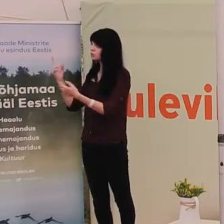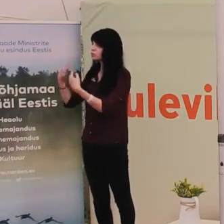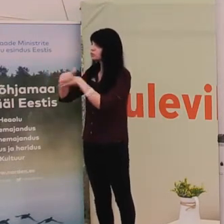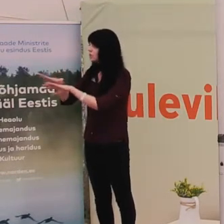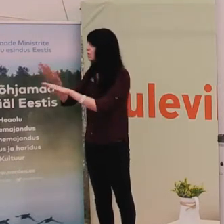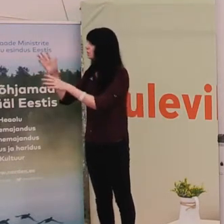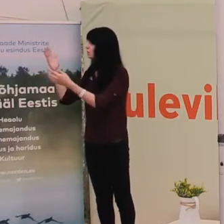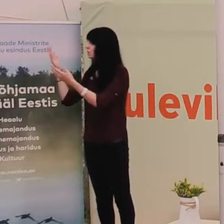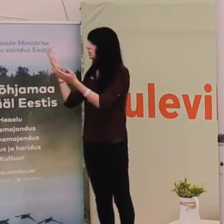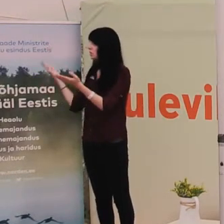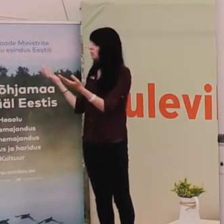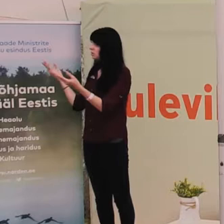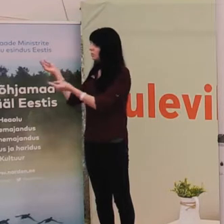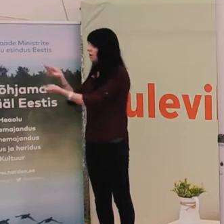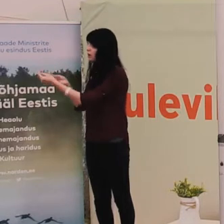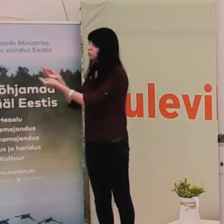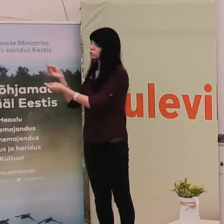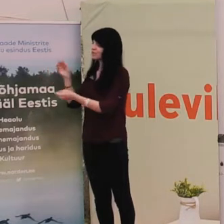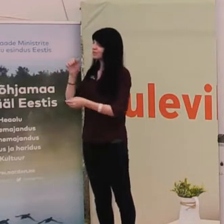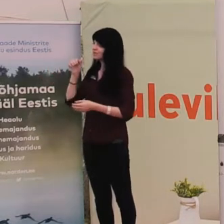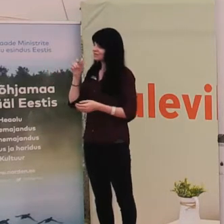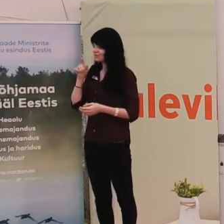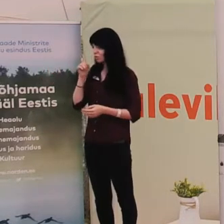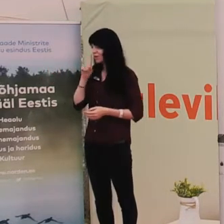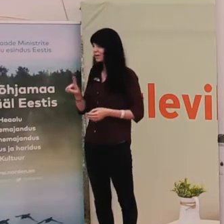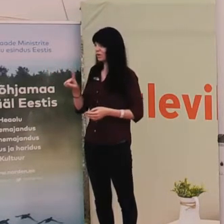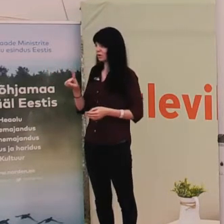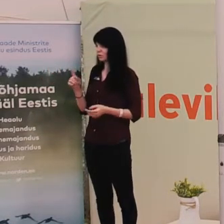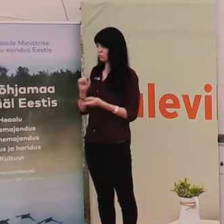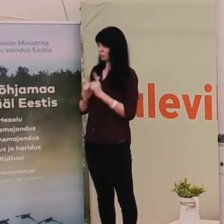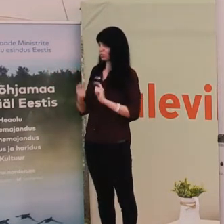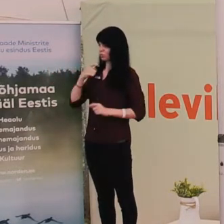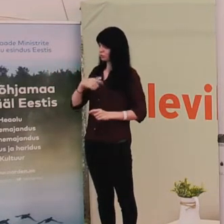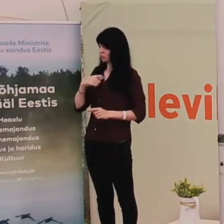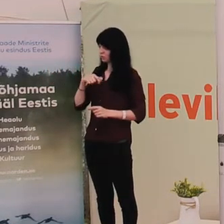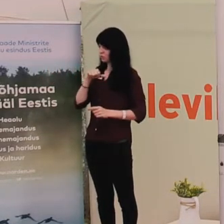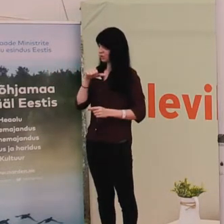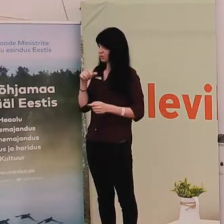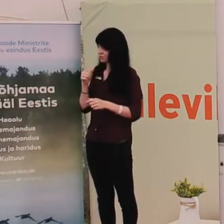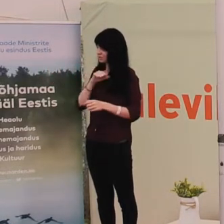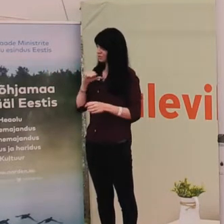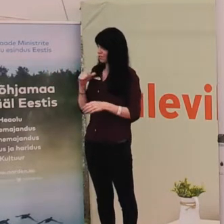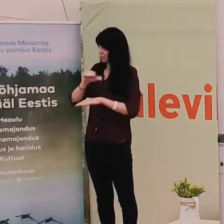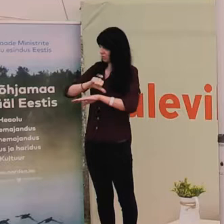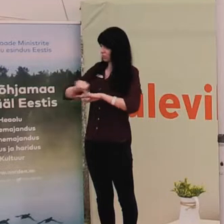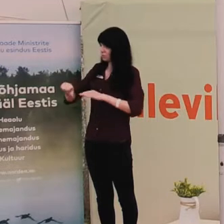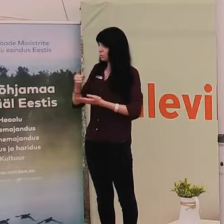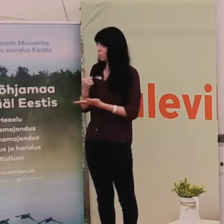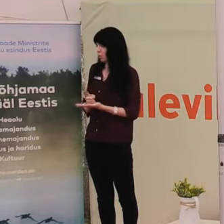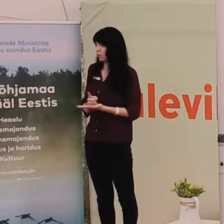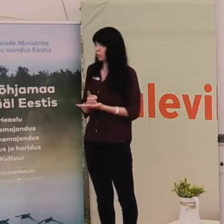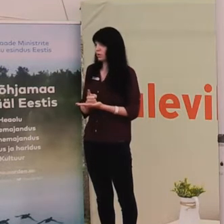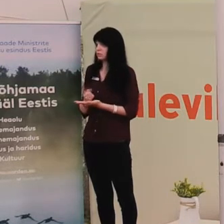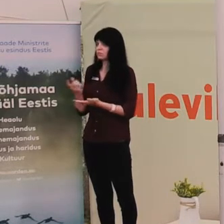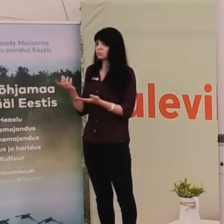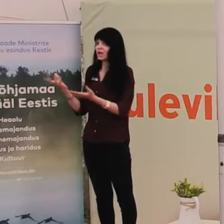to limit ourselves in some way. And once we realize that, I think everyone has to be an actor. We cannot just point at, oh, those companies need to